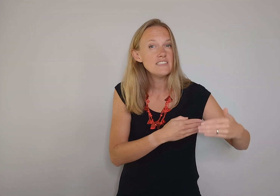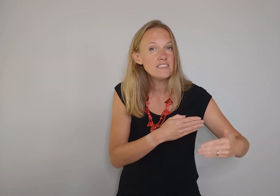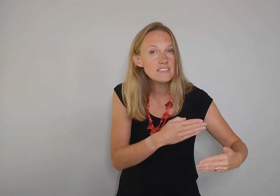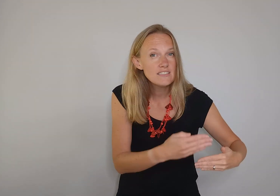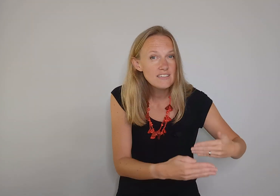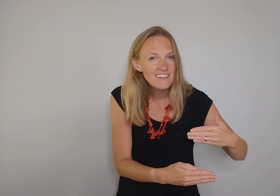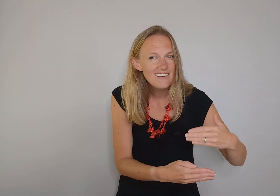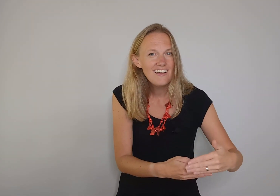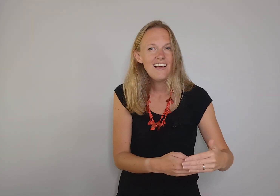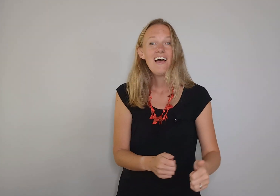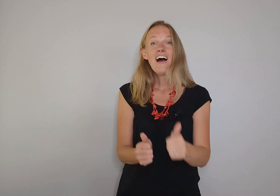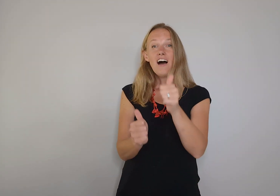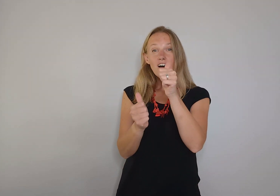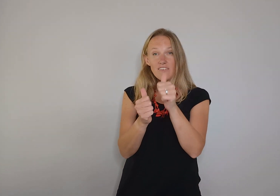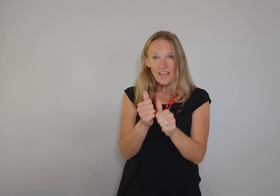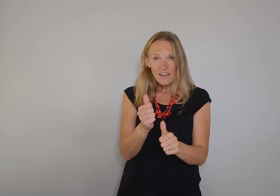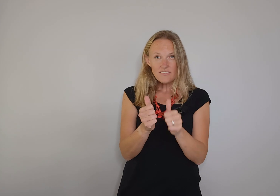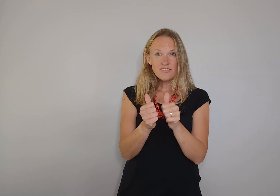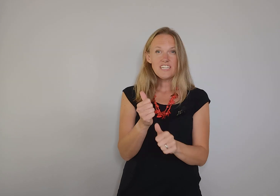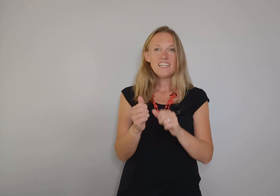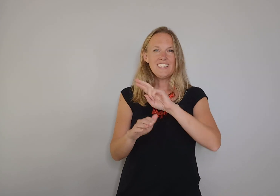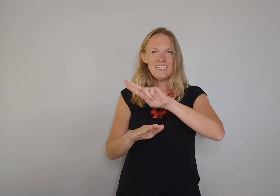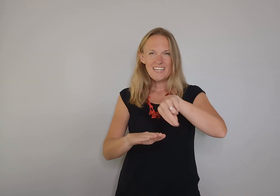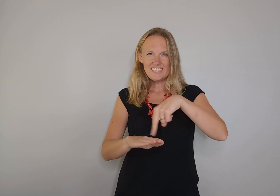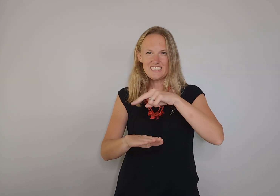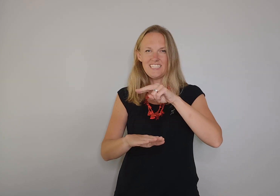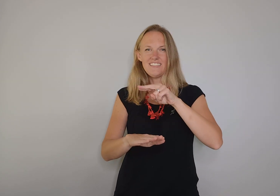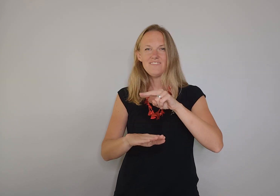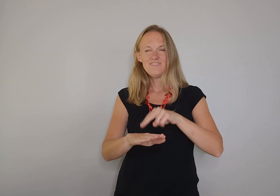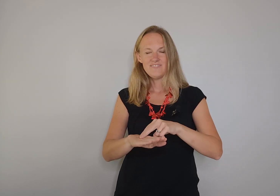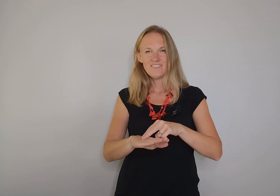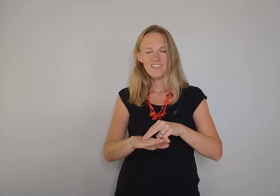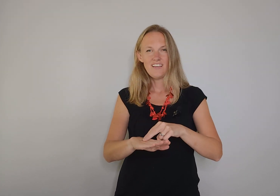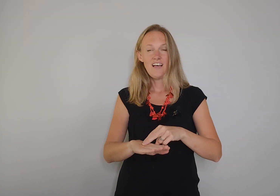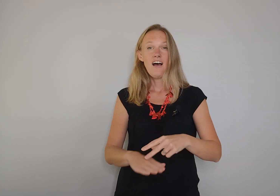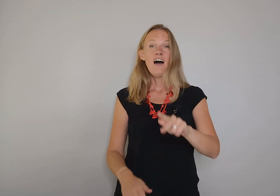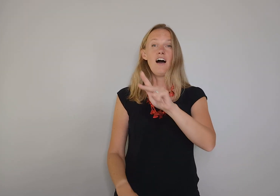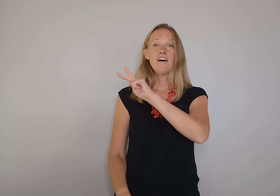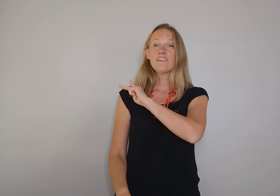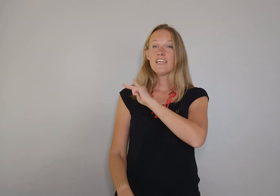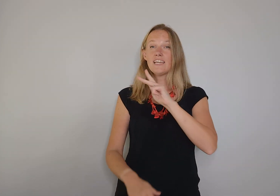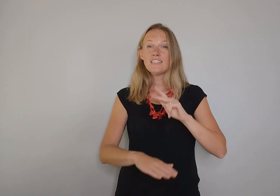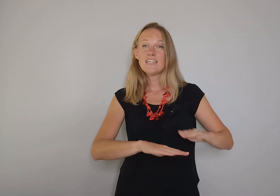generations of every nation of